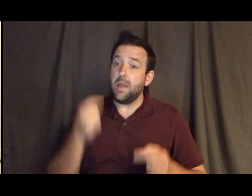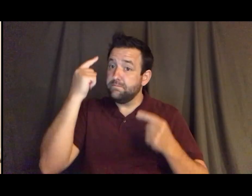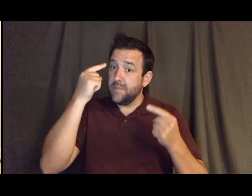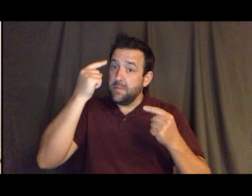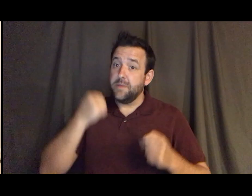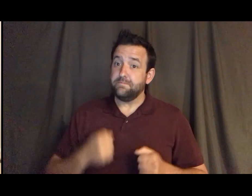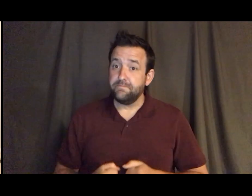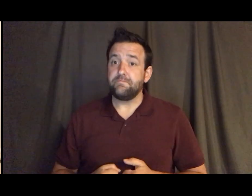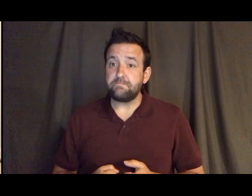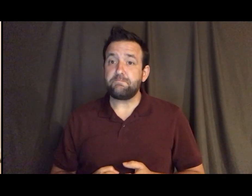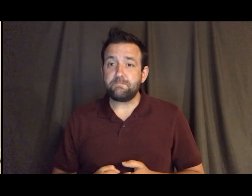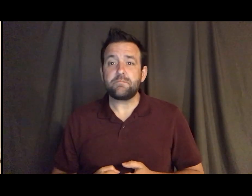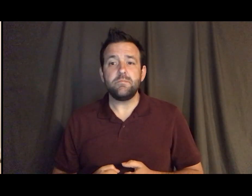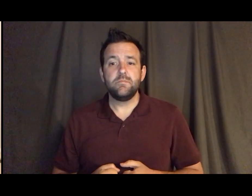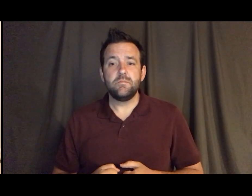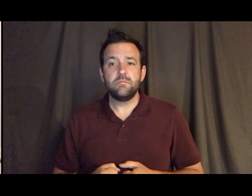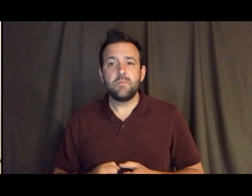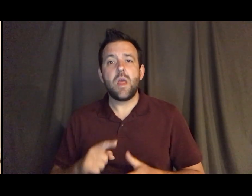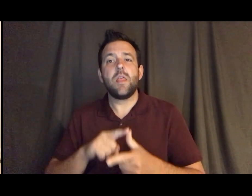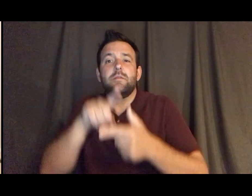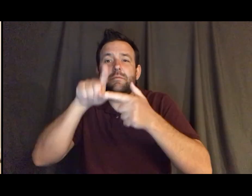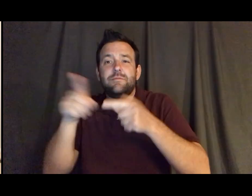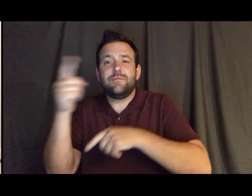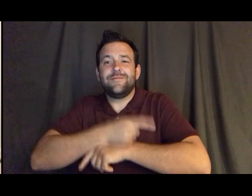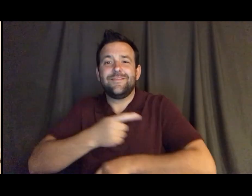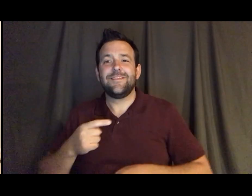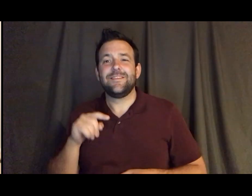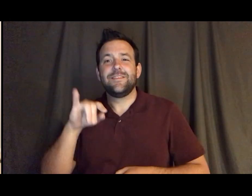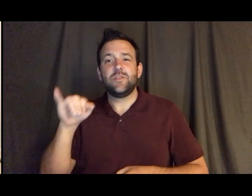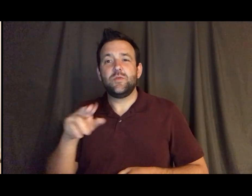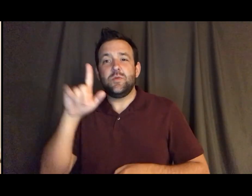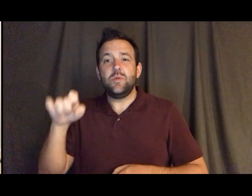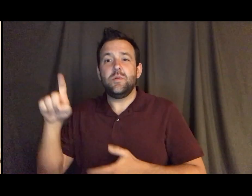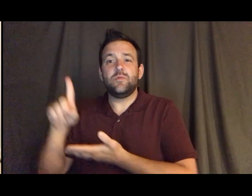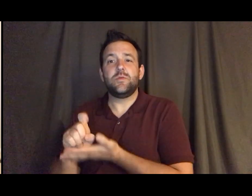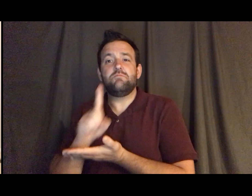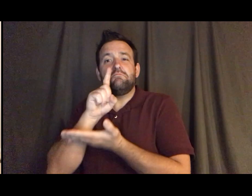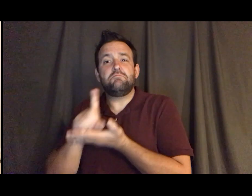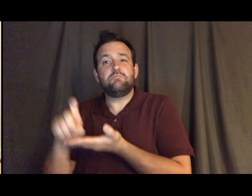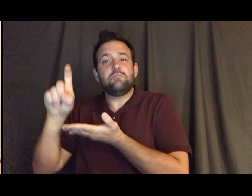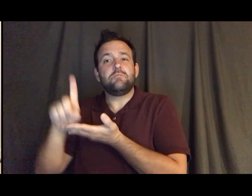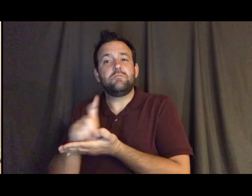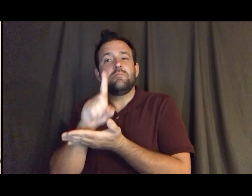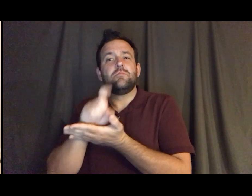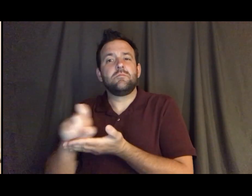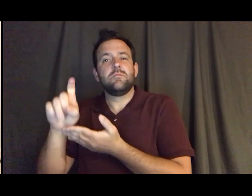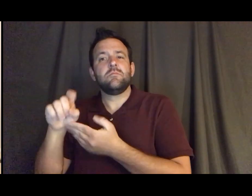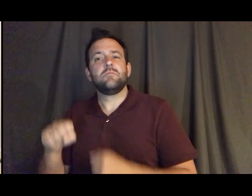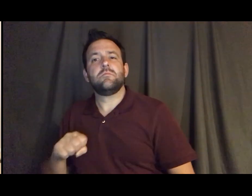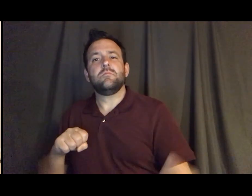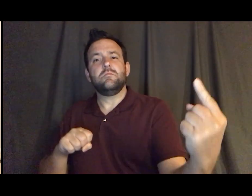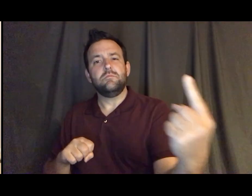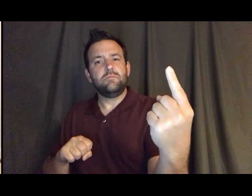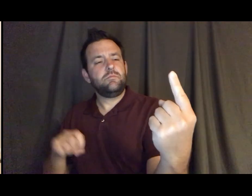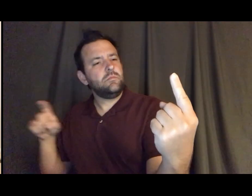The next day, Julie was skipping home from school again. A boy was standing where the moving van had been. He said,